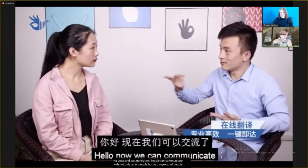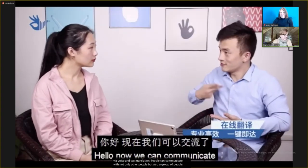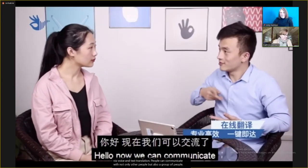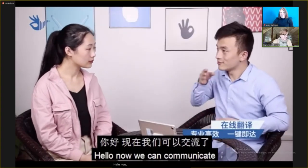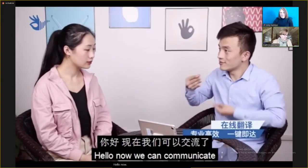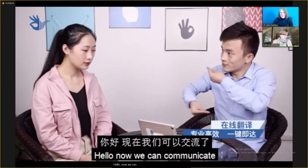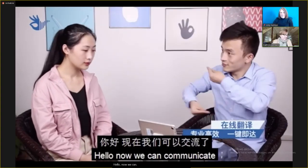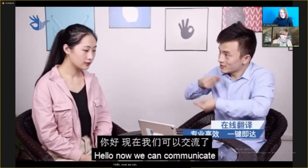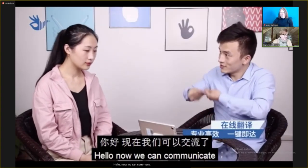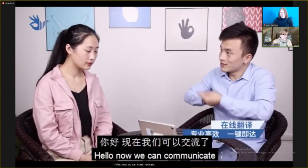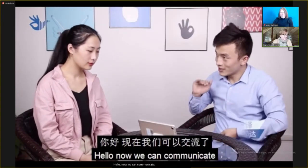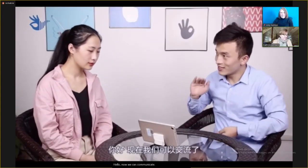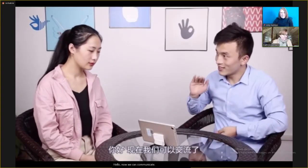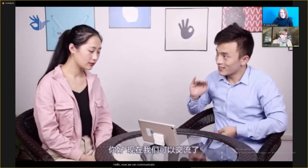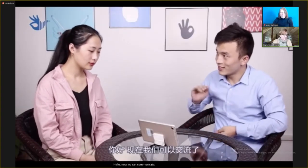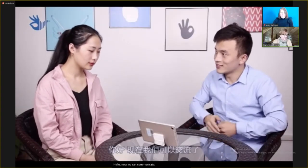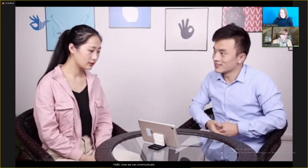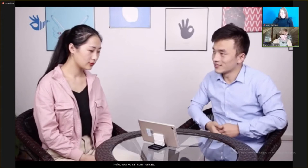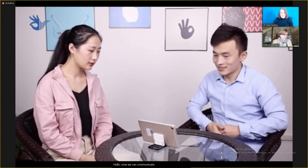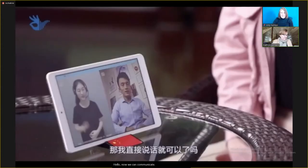Hello, now we can communicate.